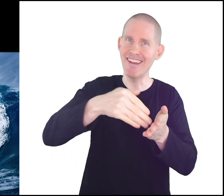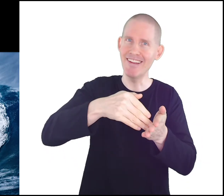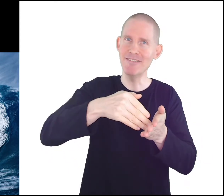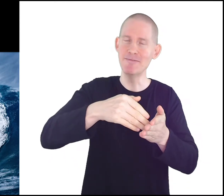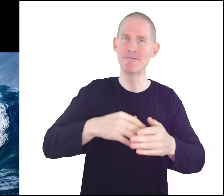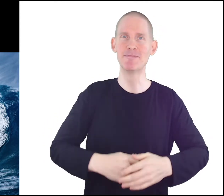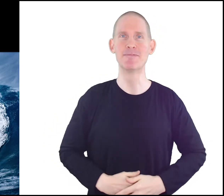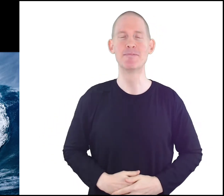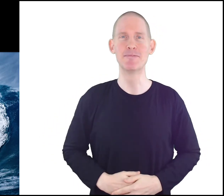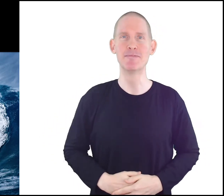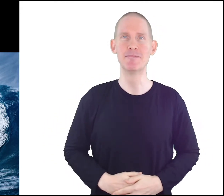Again.